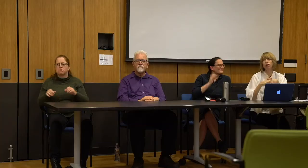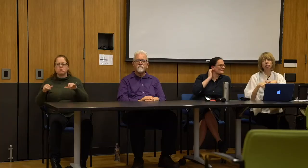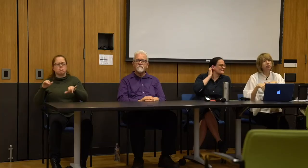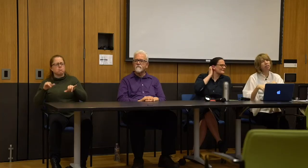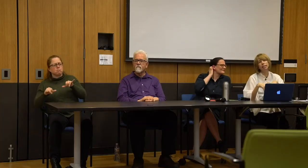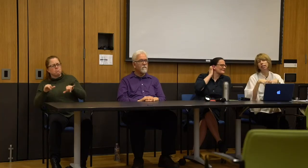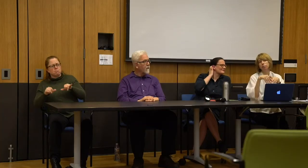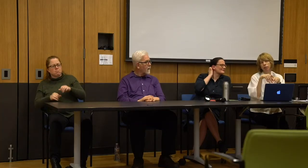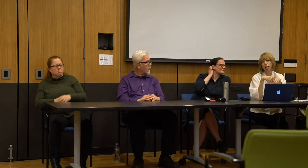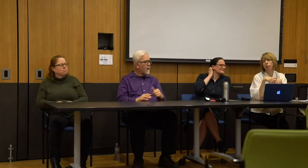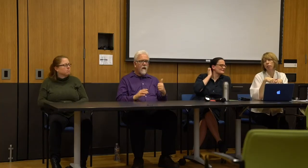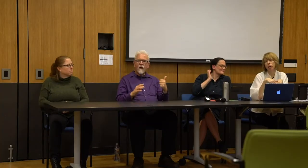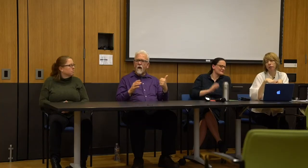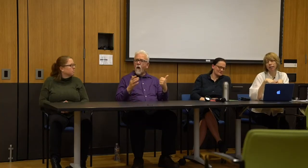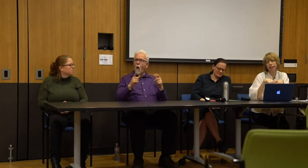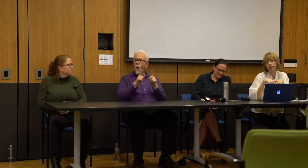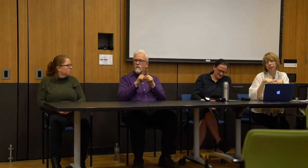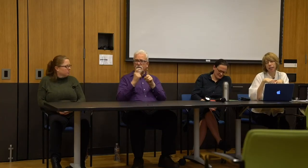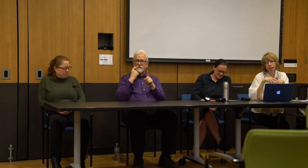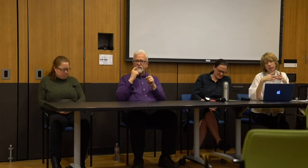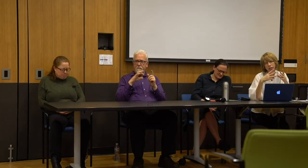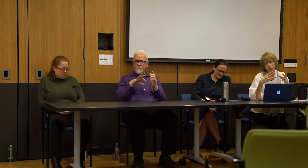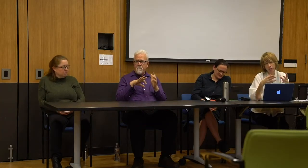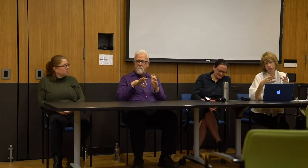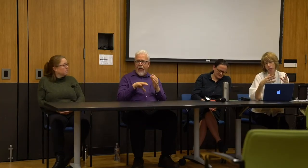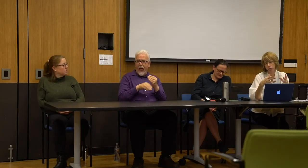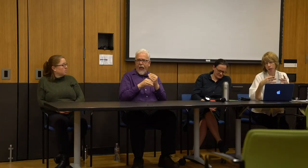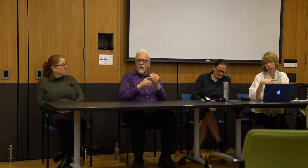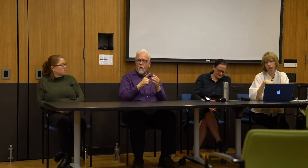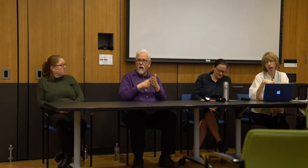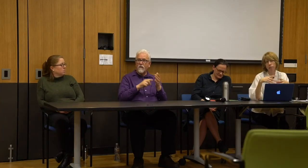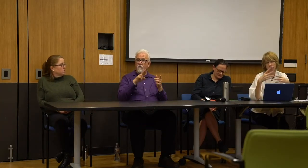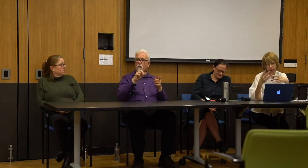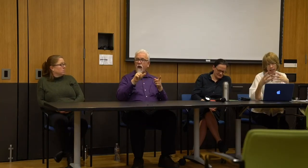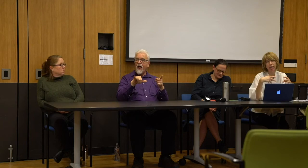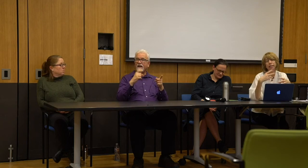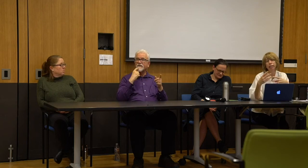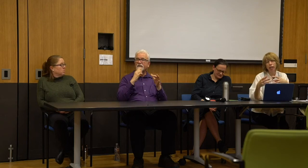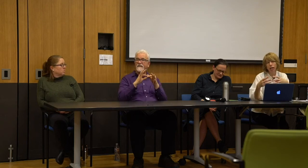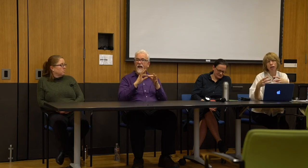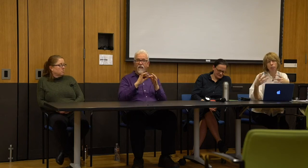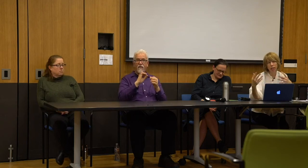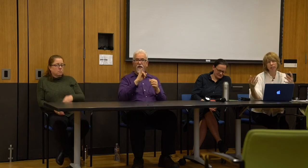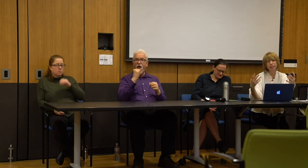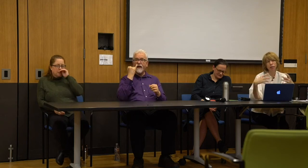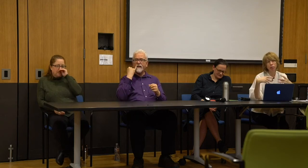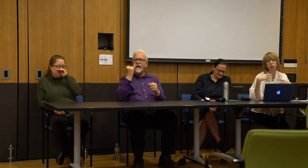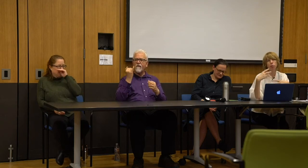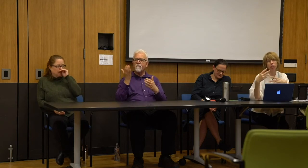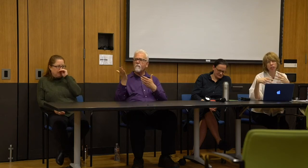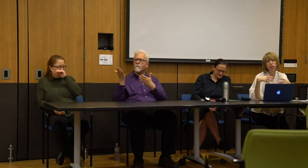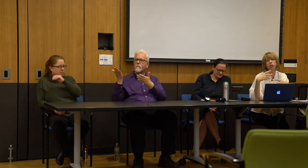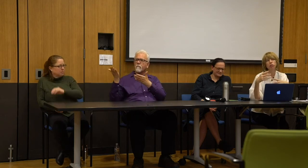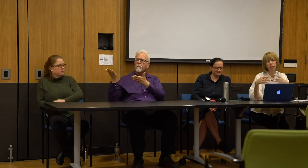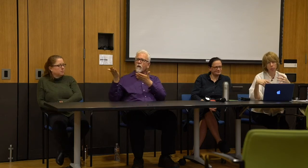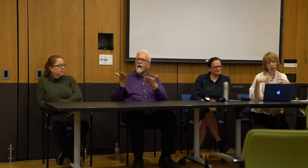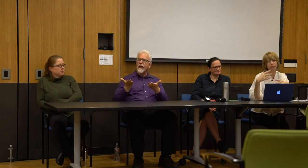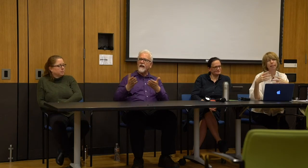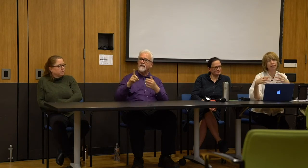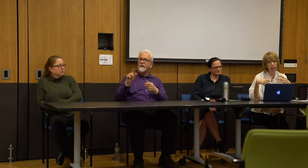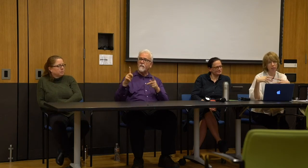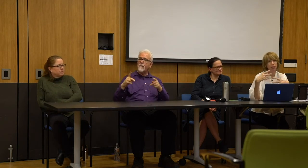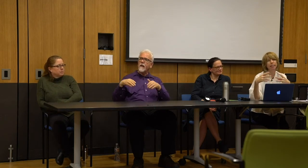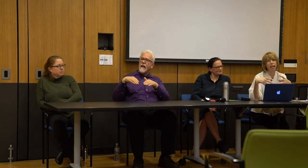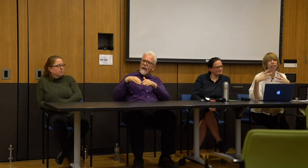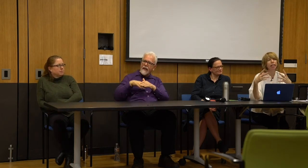Well, also, just to pick up on what Ray said, I think also your that idea of bringing disabled people into the